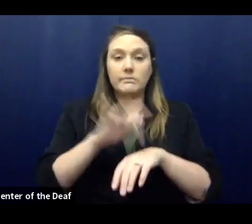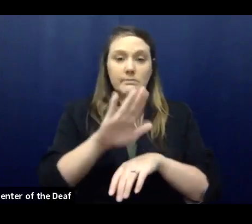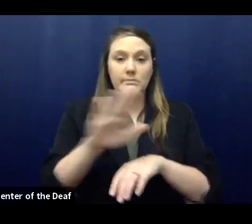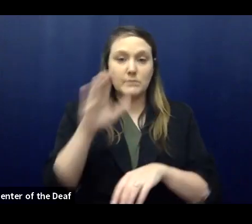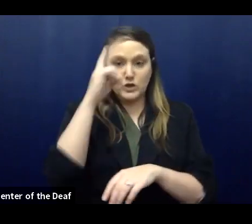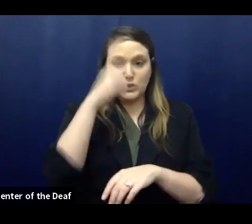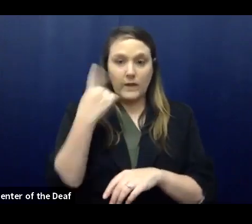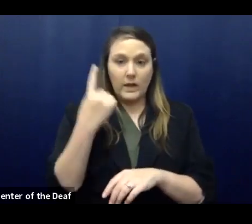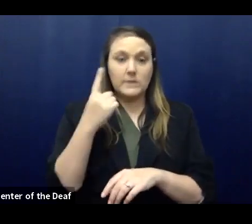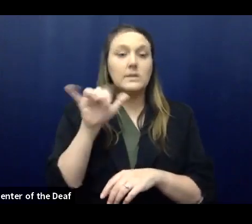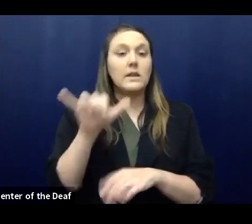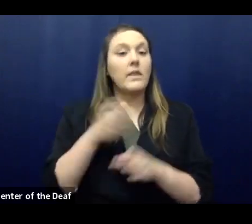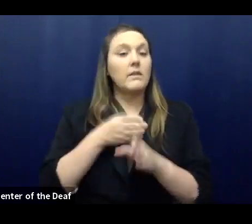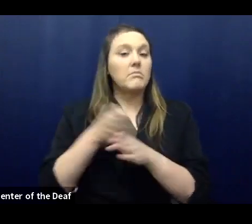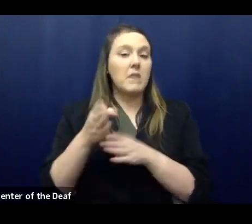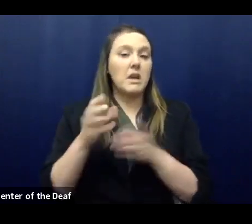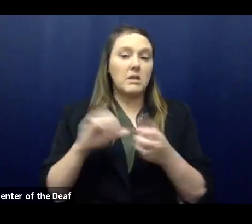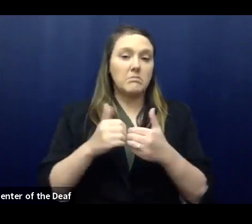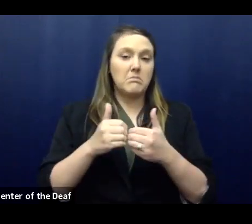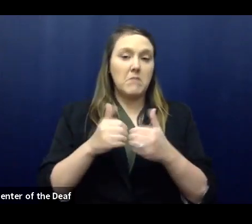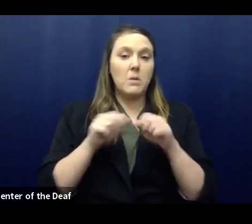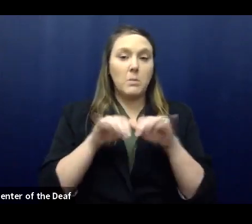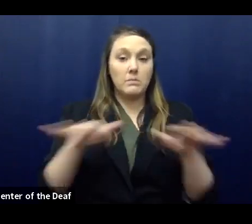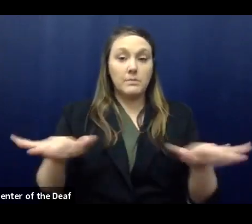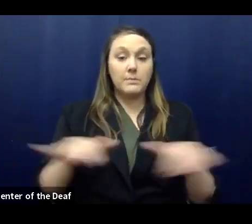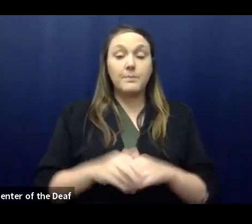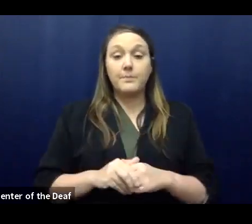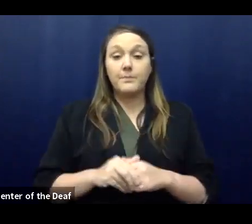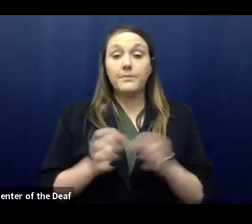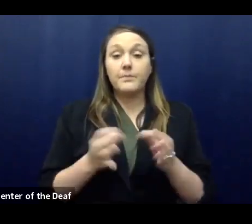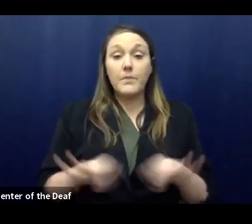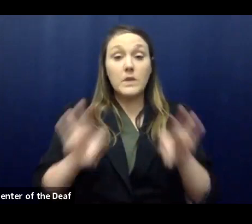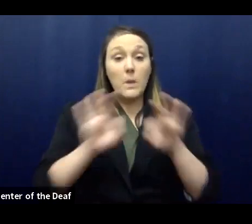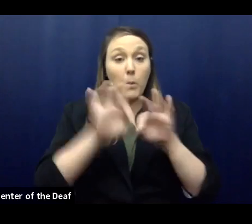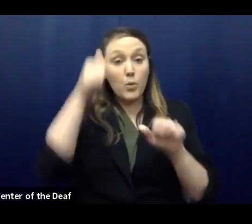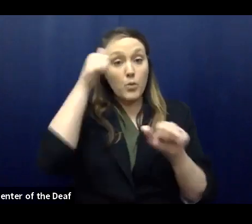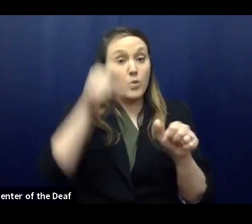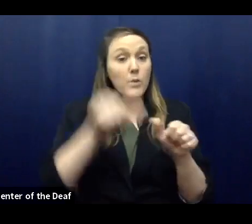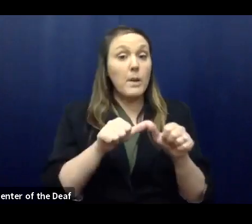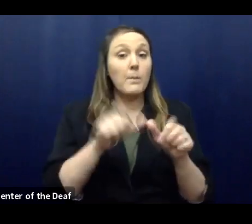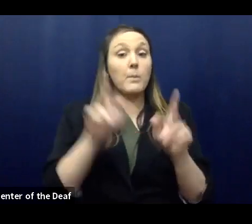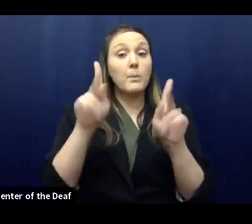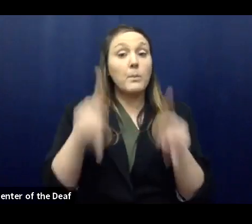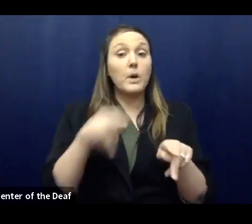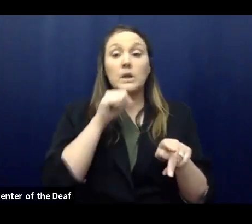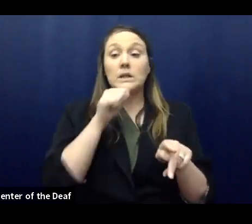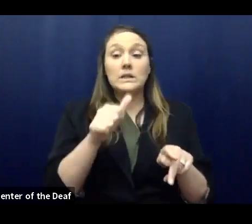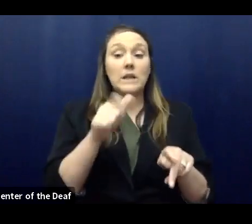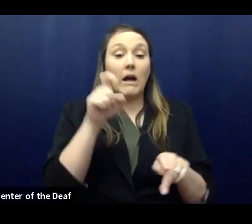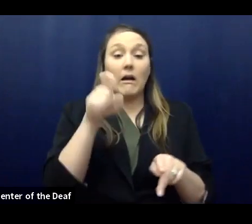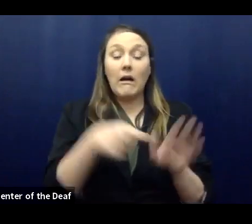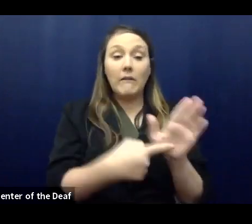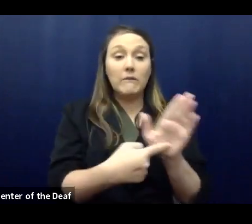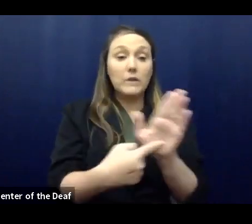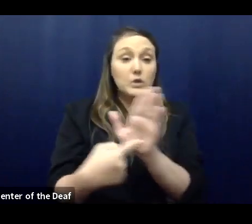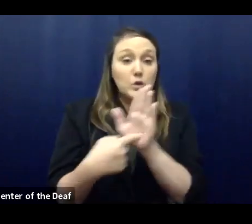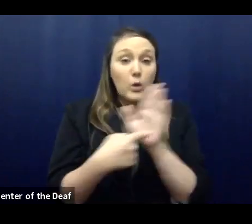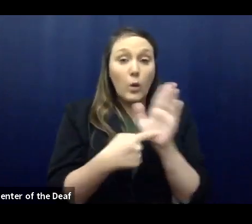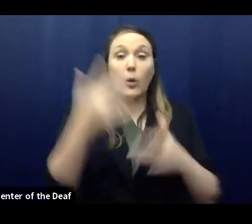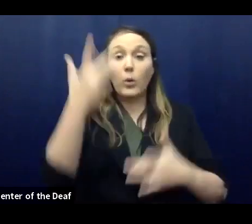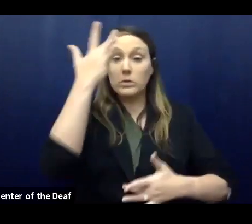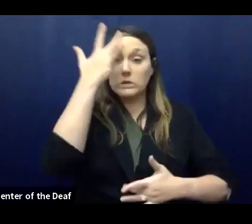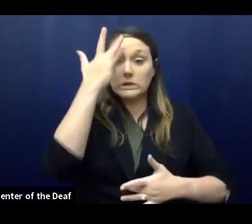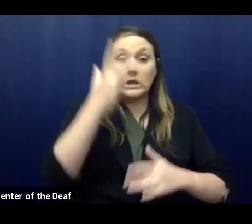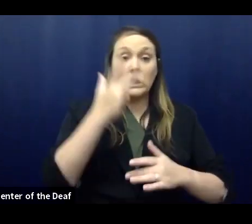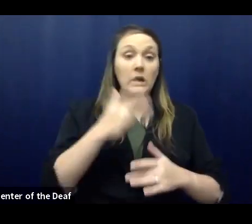spread. The key piece to remember is that someone doesn't have to be showing symptoms to be infected with the virus and